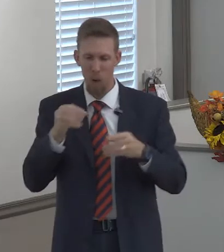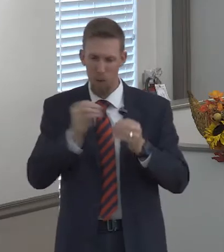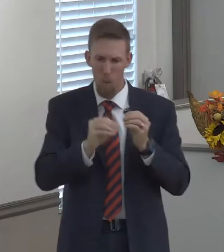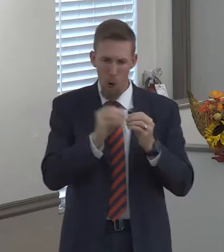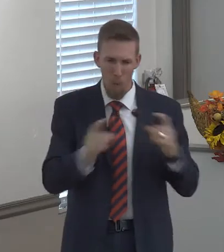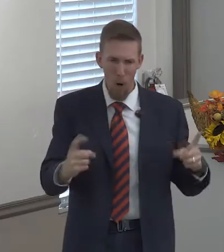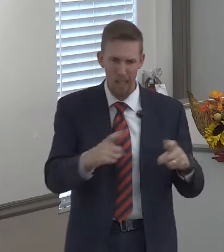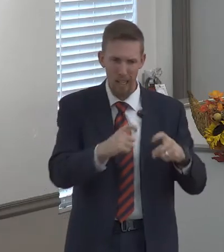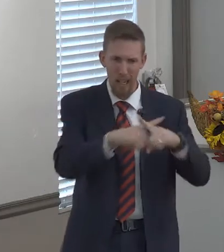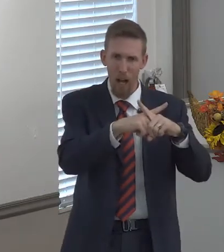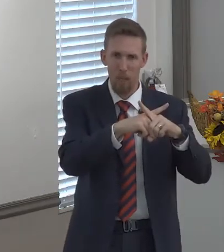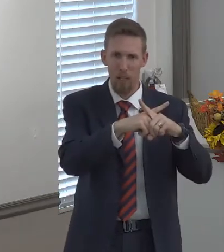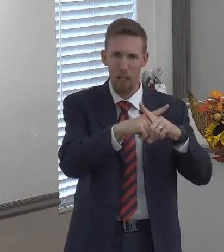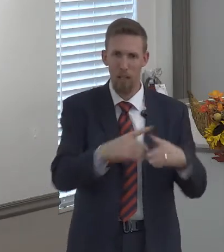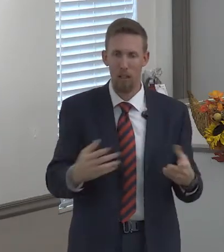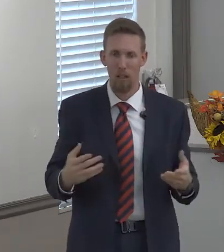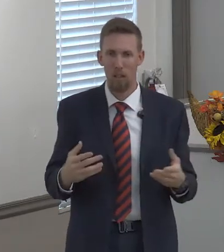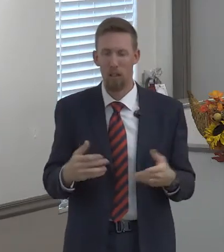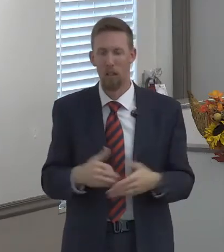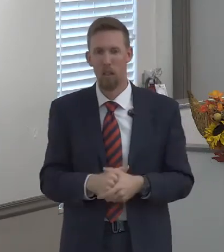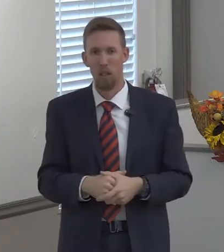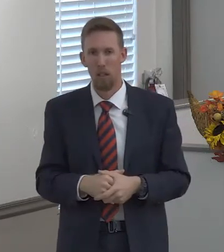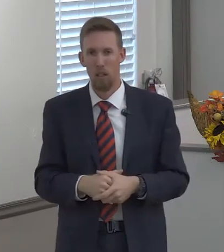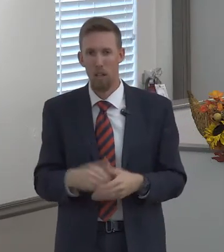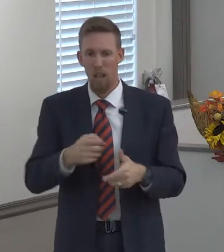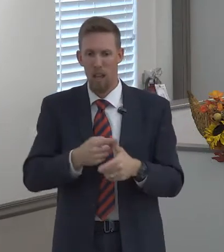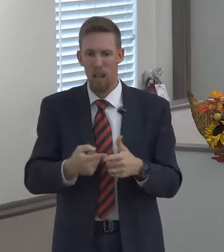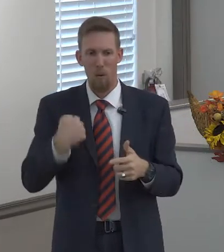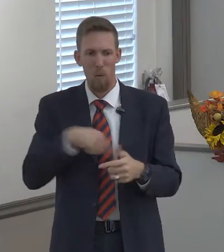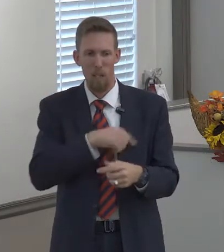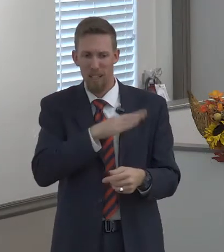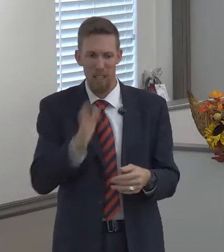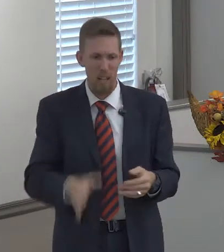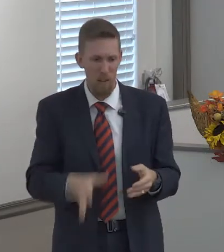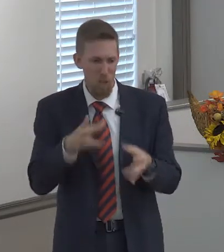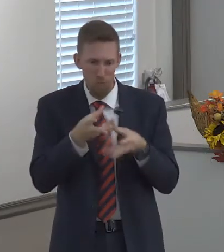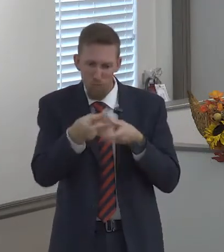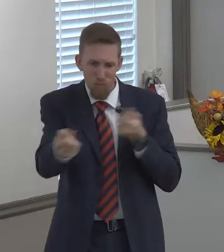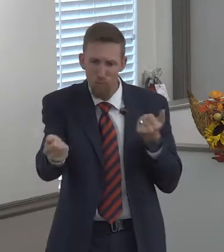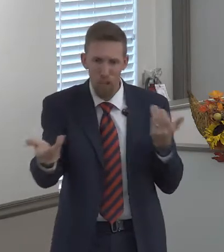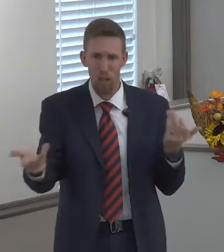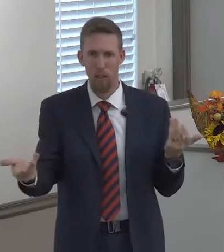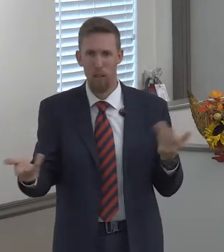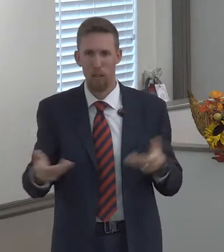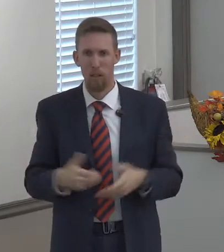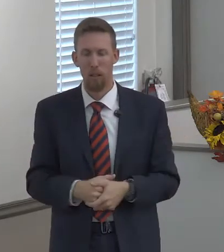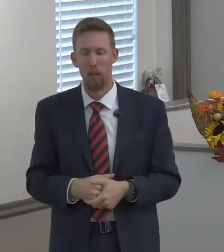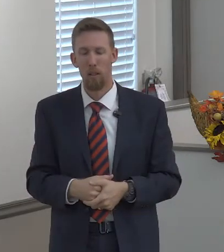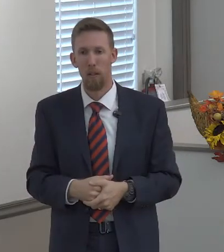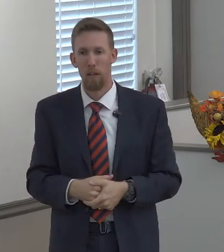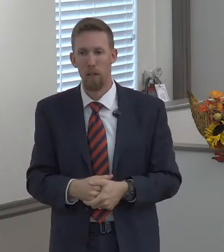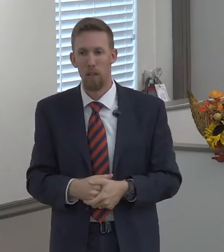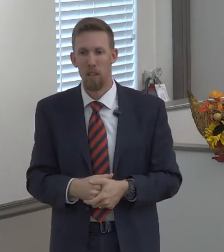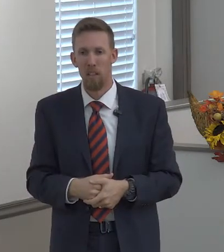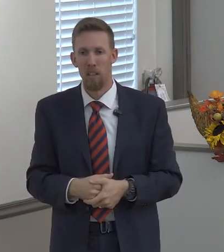if you've never been born again, as Jesus said in John 3 to Nicodemus, if you've never been